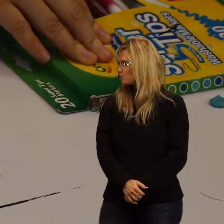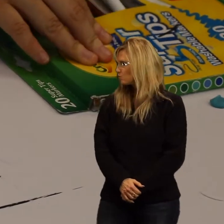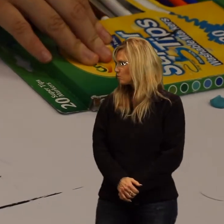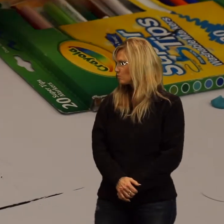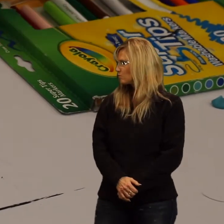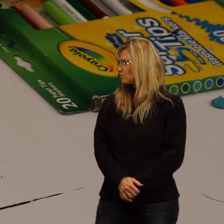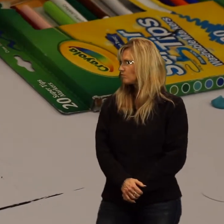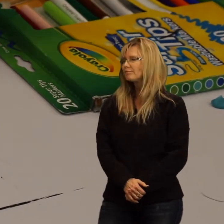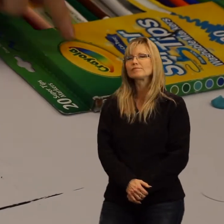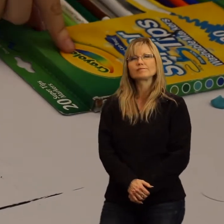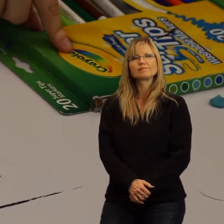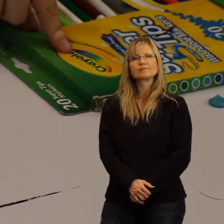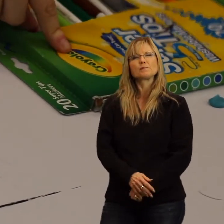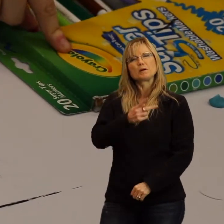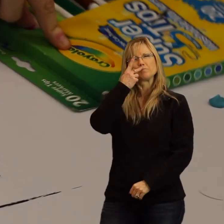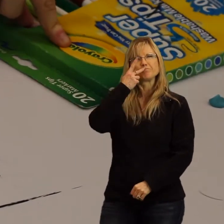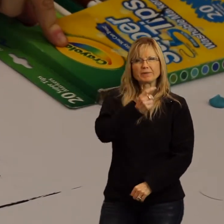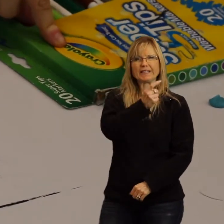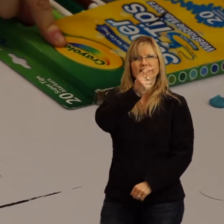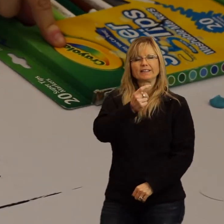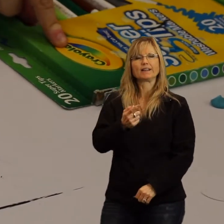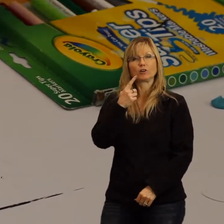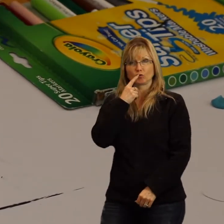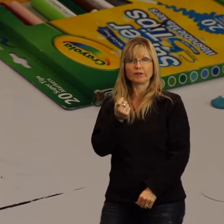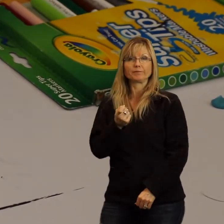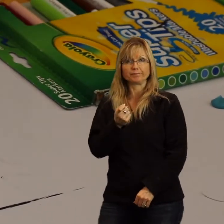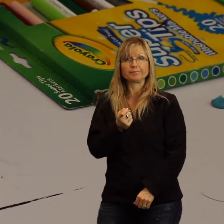Like a pink and maybe like a red in there.